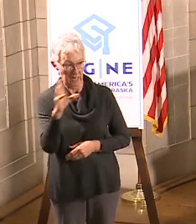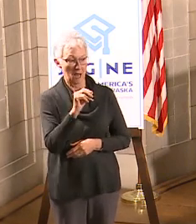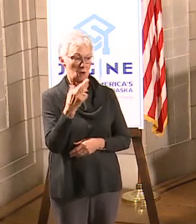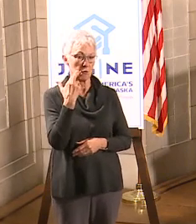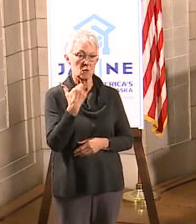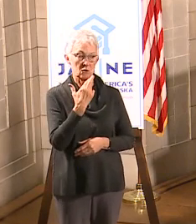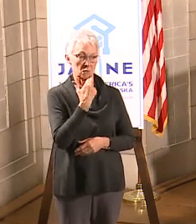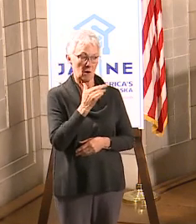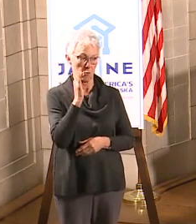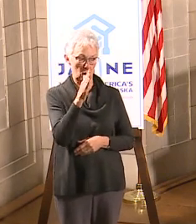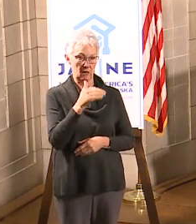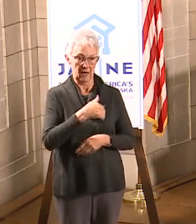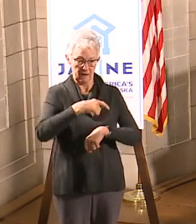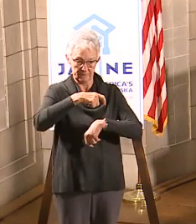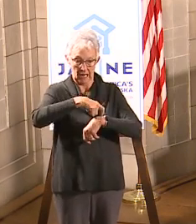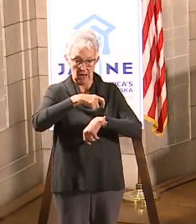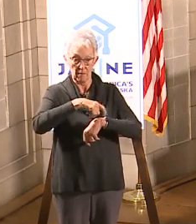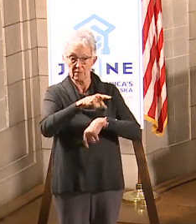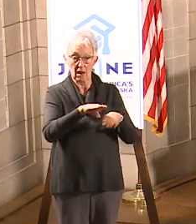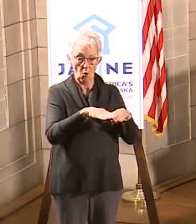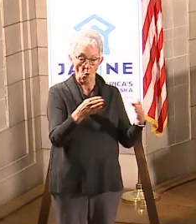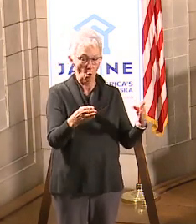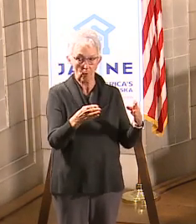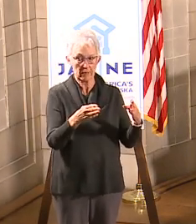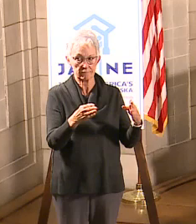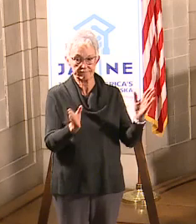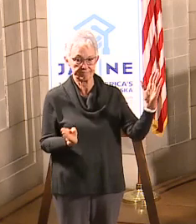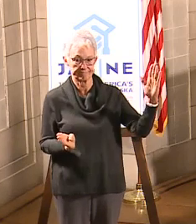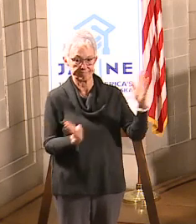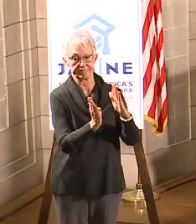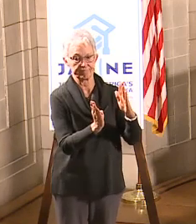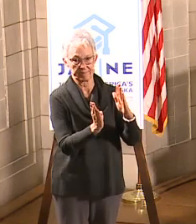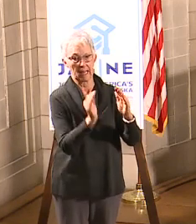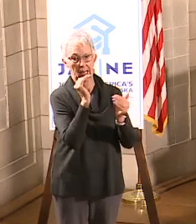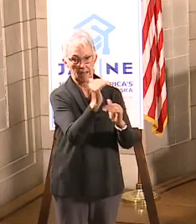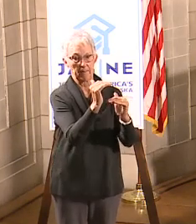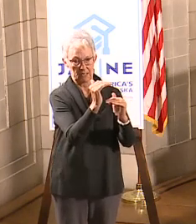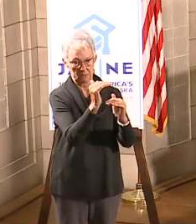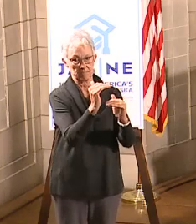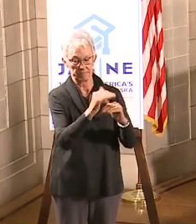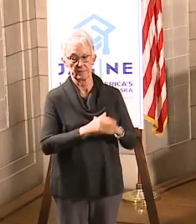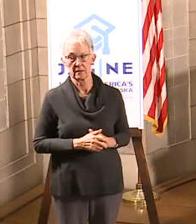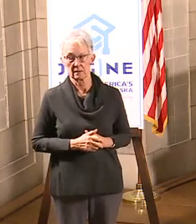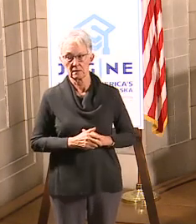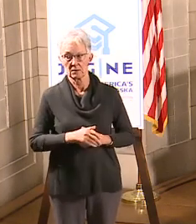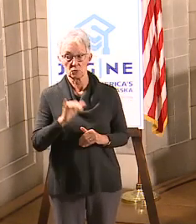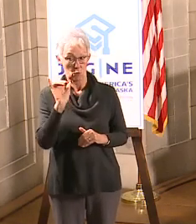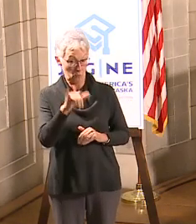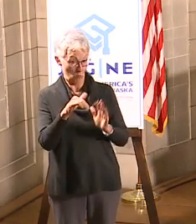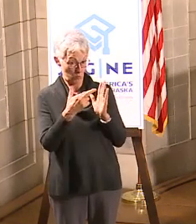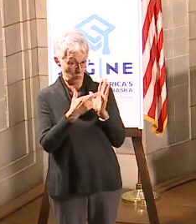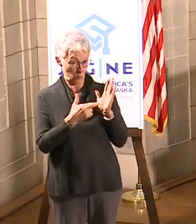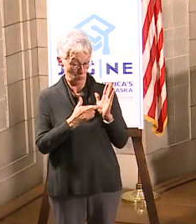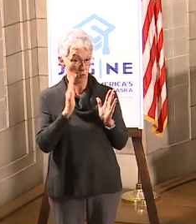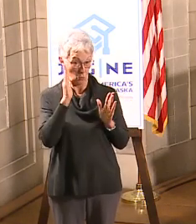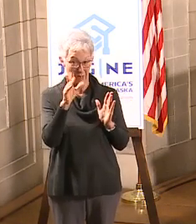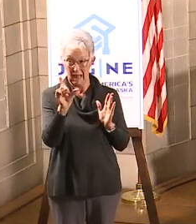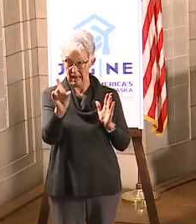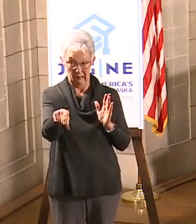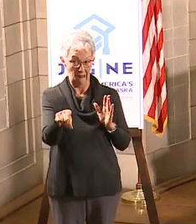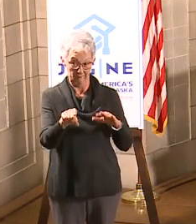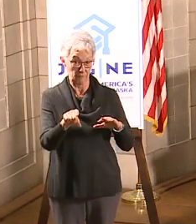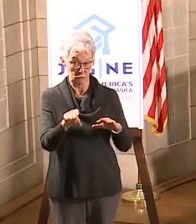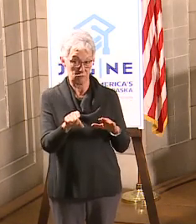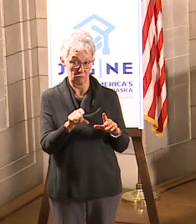to 9 p.m. So these are some of the restrictions we're looking at if our hospitals, or the patients in the hospitals with